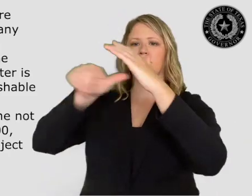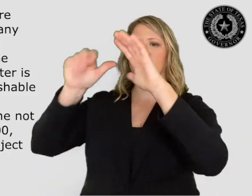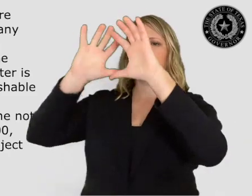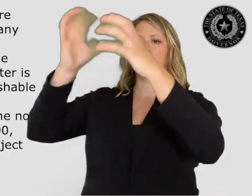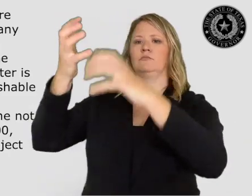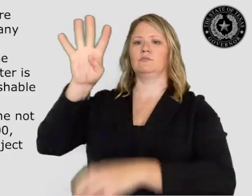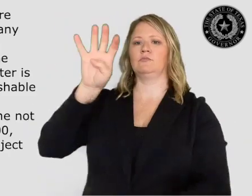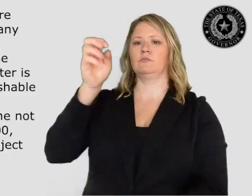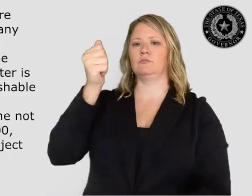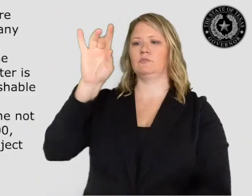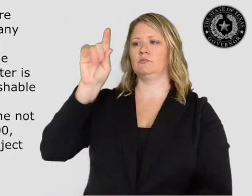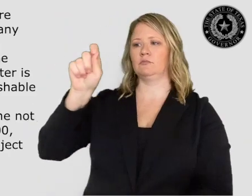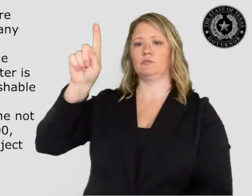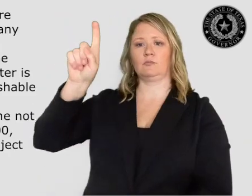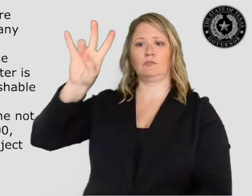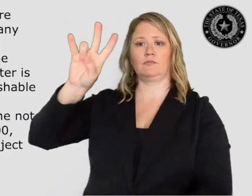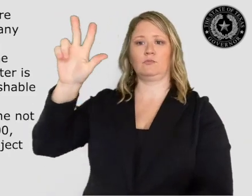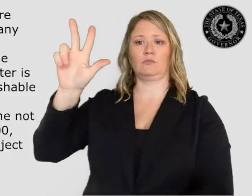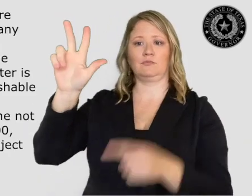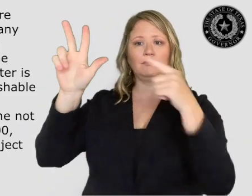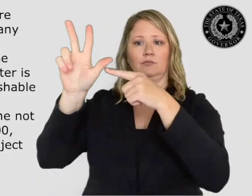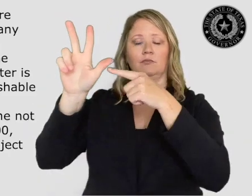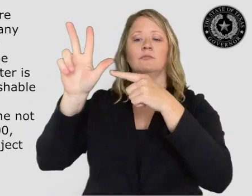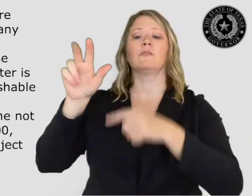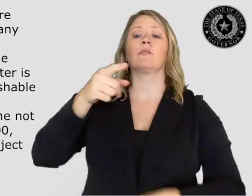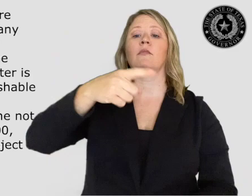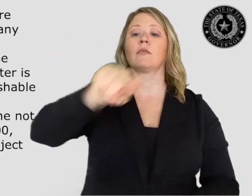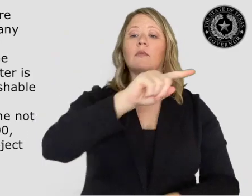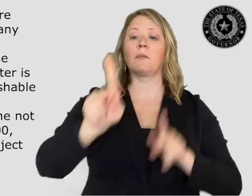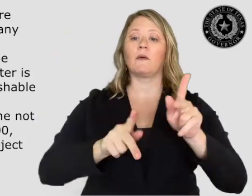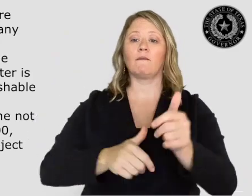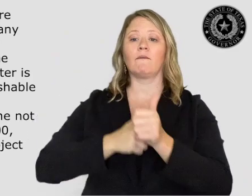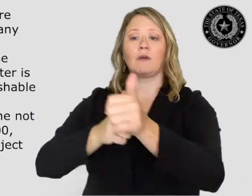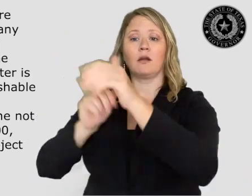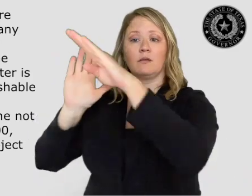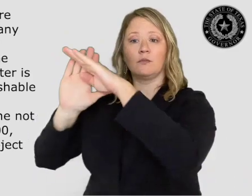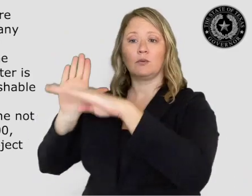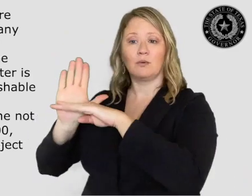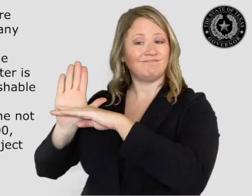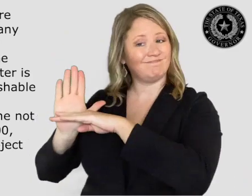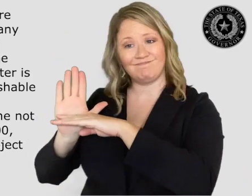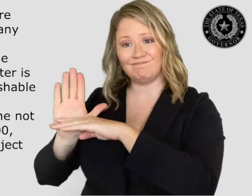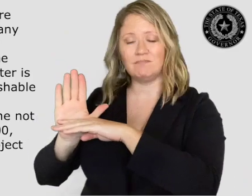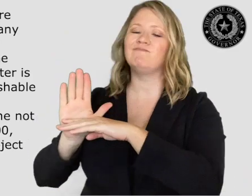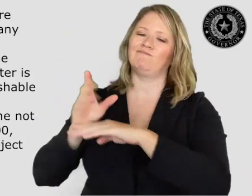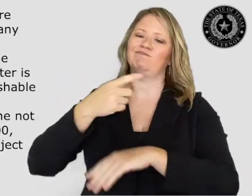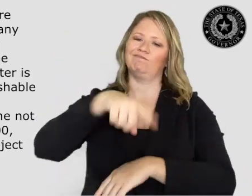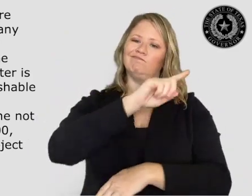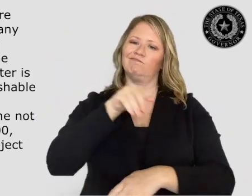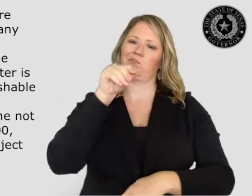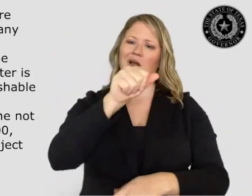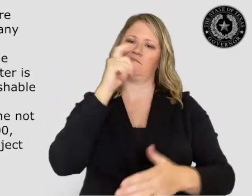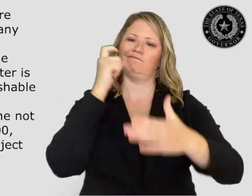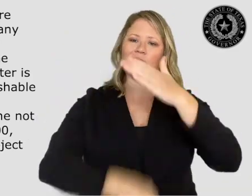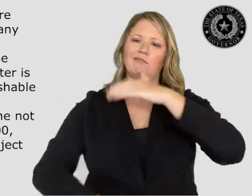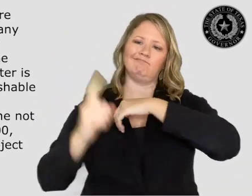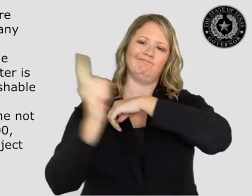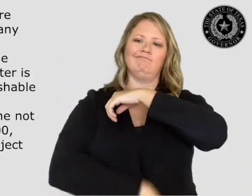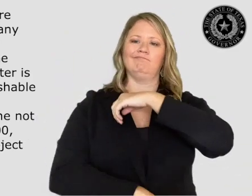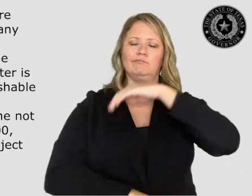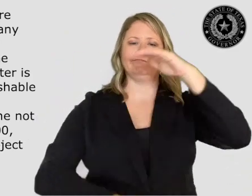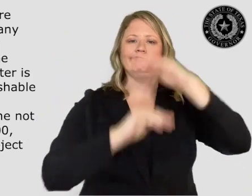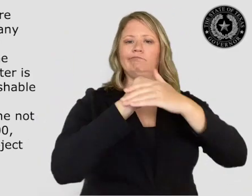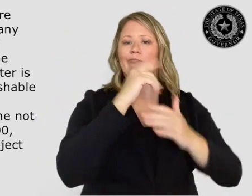whereas failure to comply with any executive order issued during the COVID-19 disaster is an offense punishable under